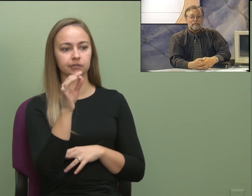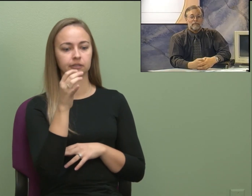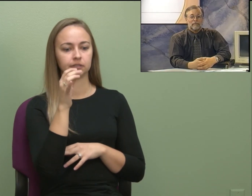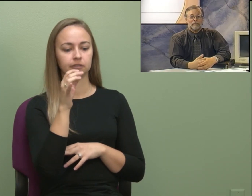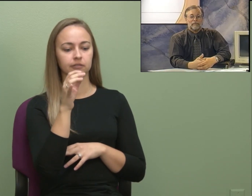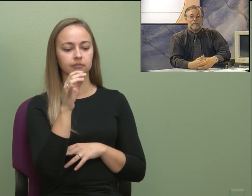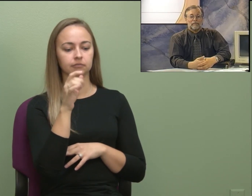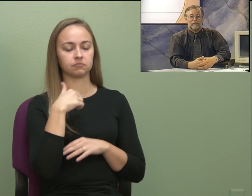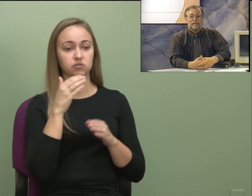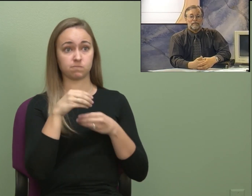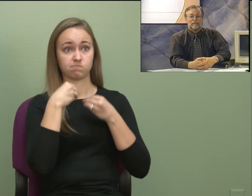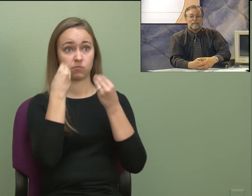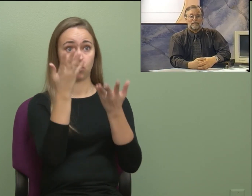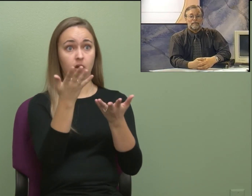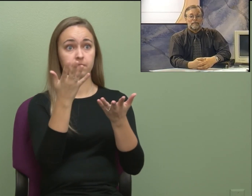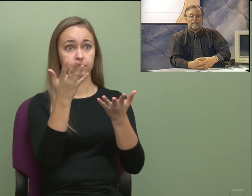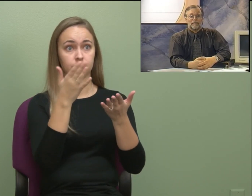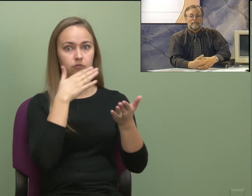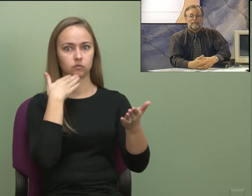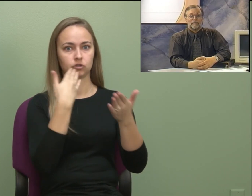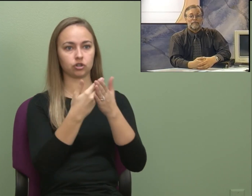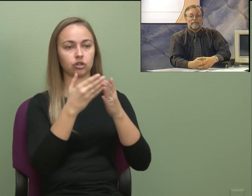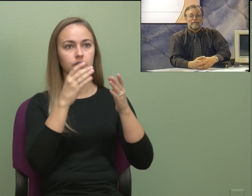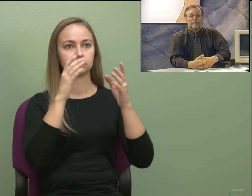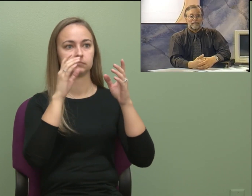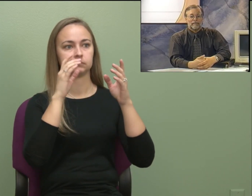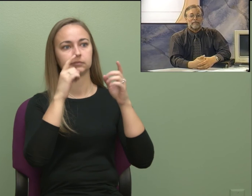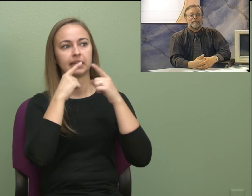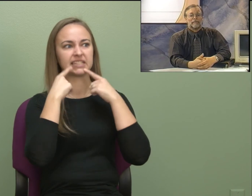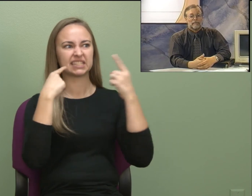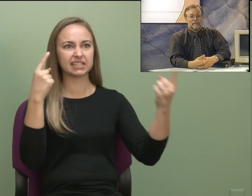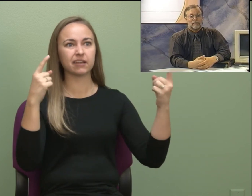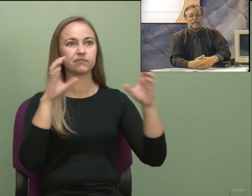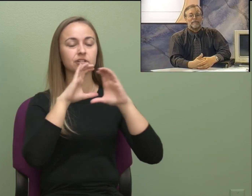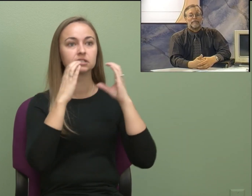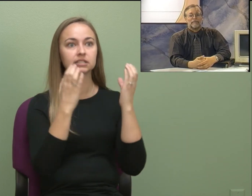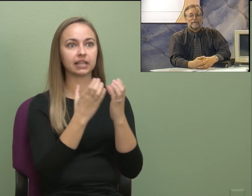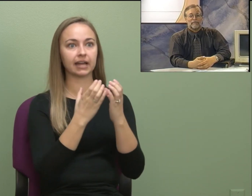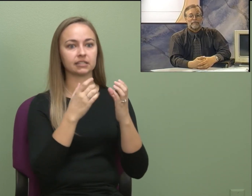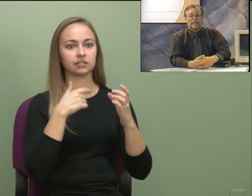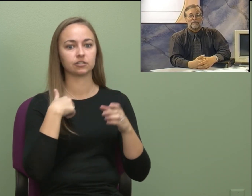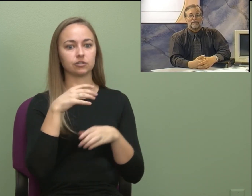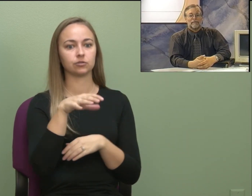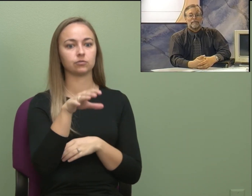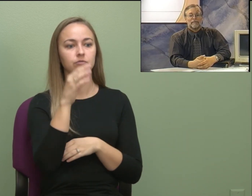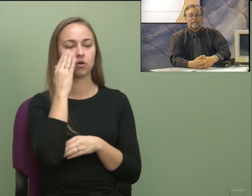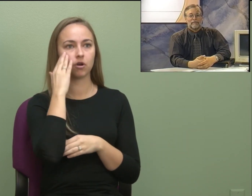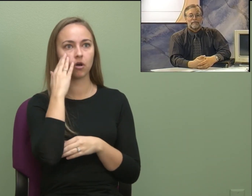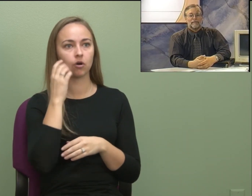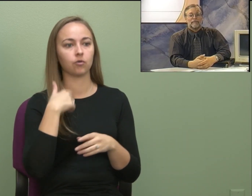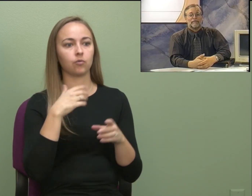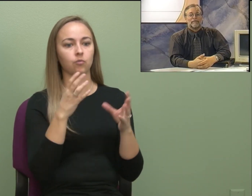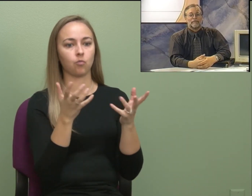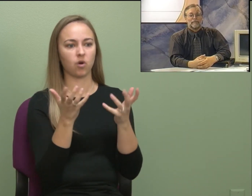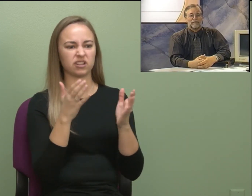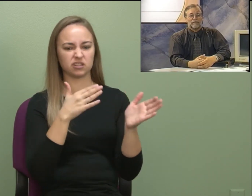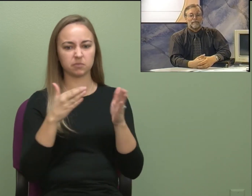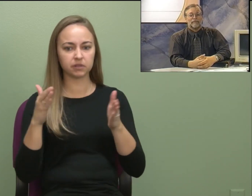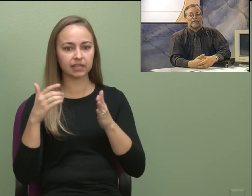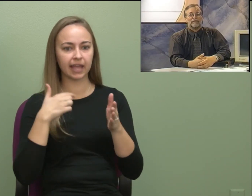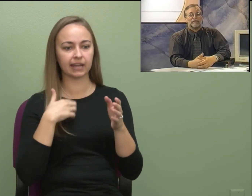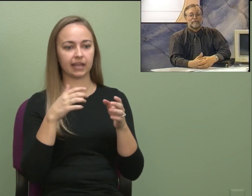than just hiring good teachers. There's a lot of little details that you have to think about, and some of those things you learn